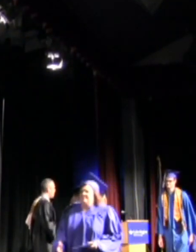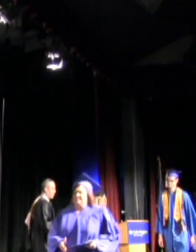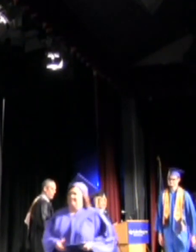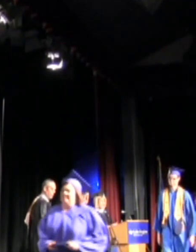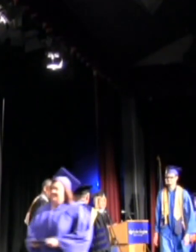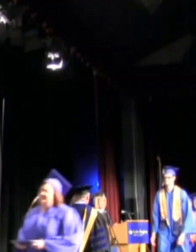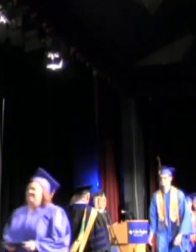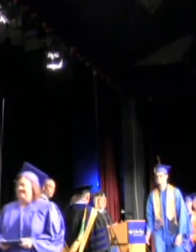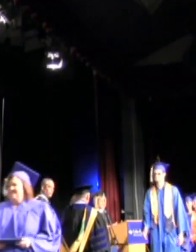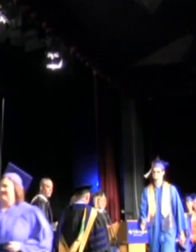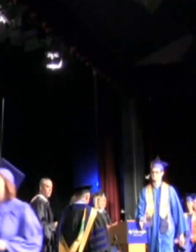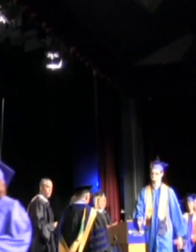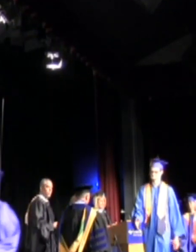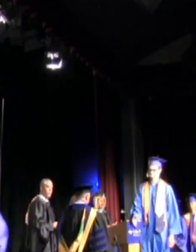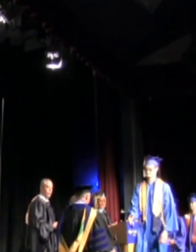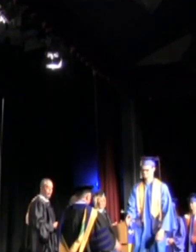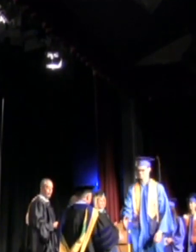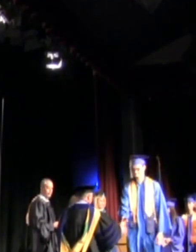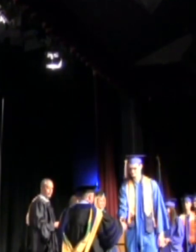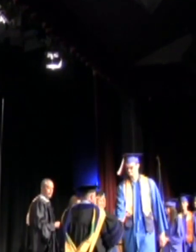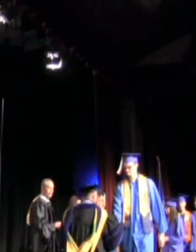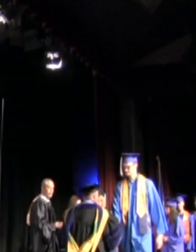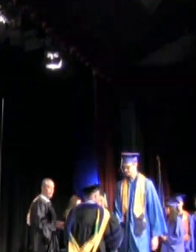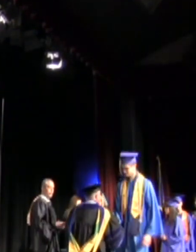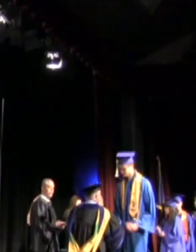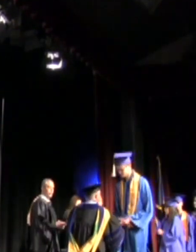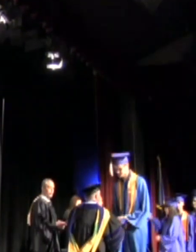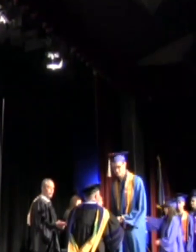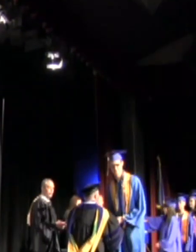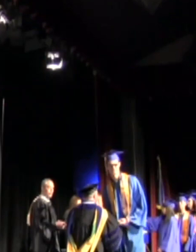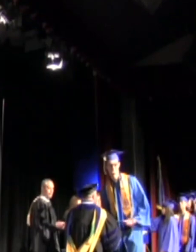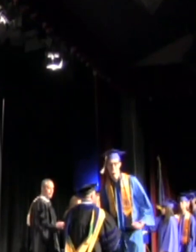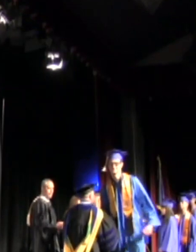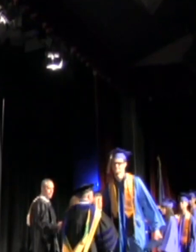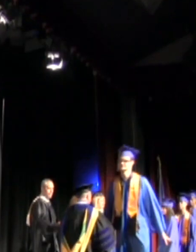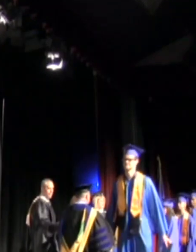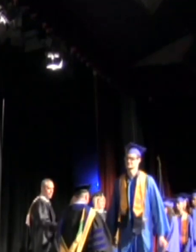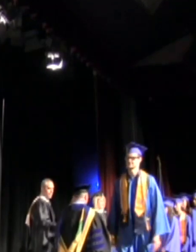Harvey Barr, Associate in Science, Liberal Arts.